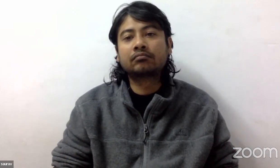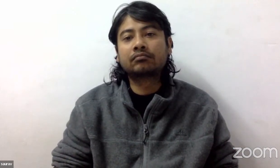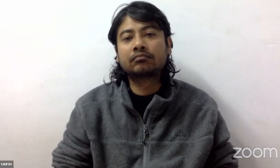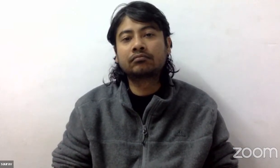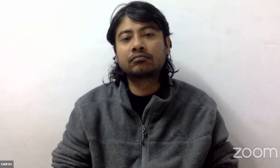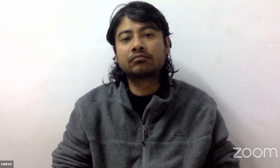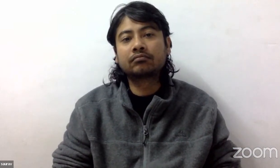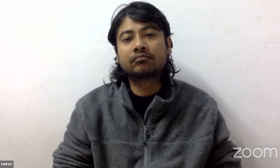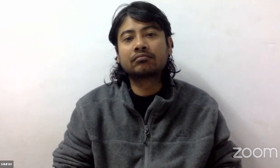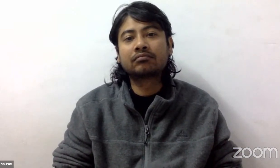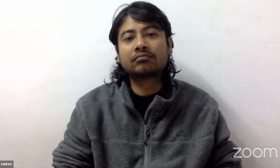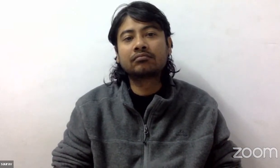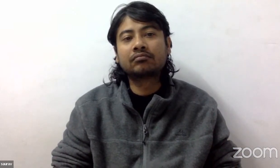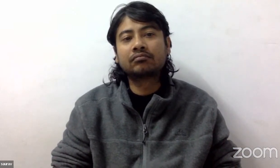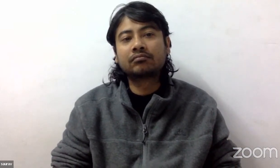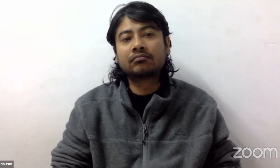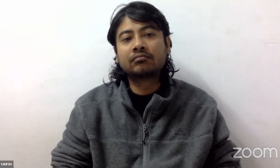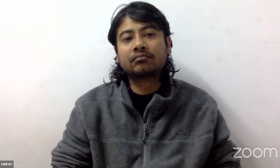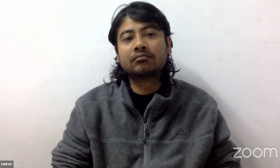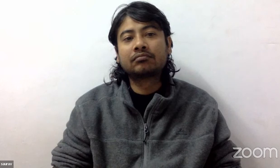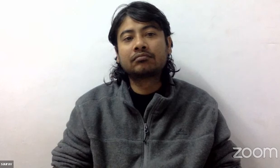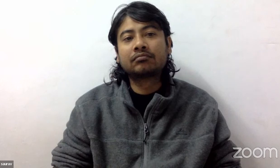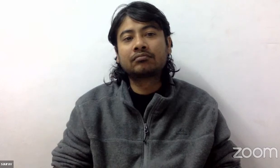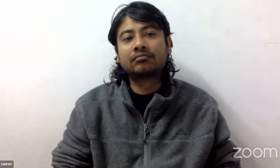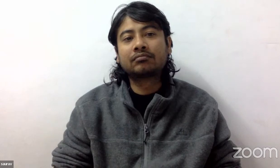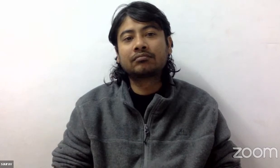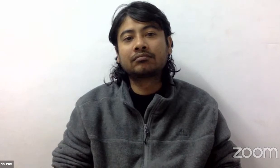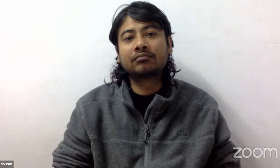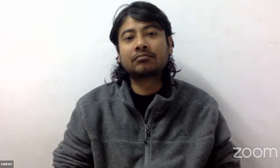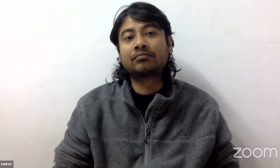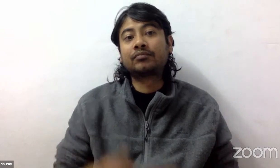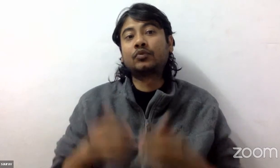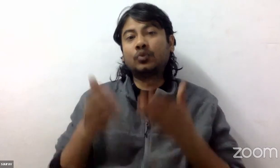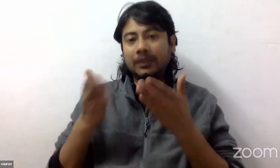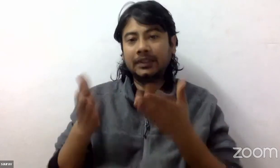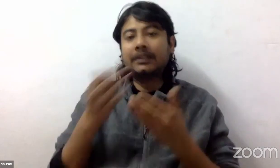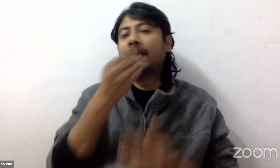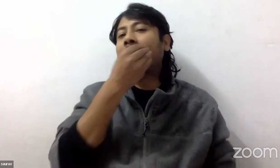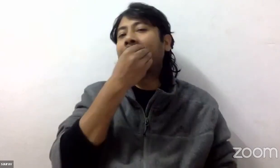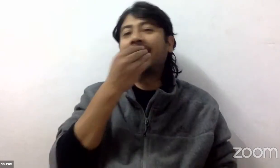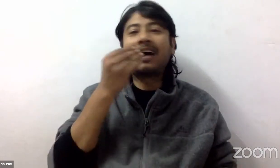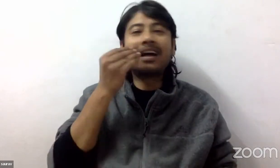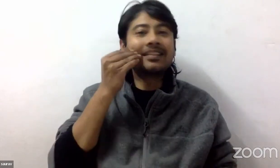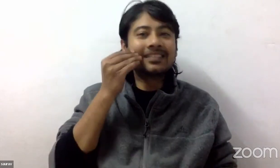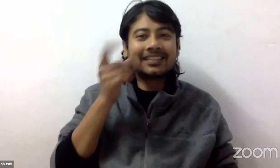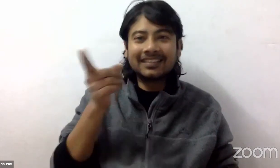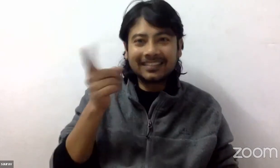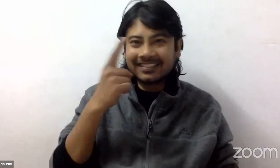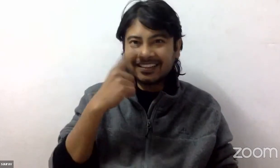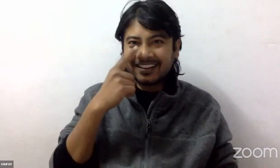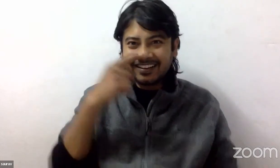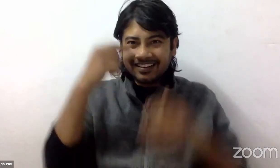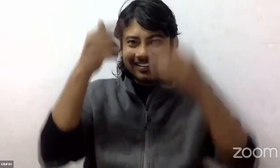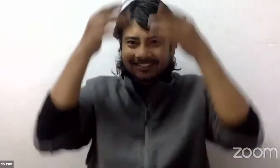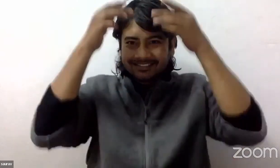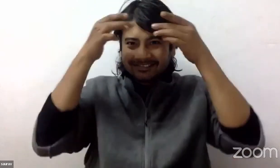So this is the story of Ekadashi, that why we do not consume grains on this day. And we understand that because